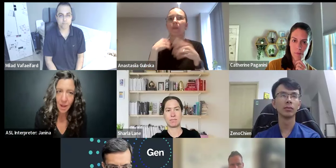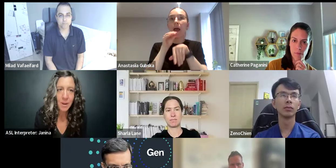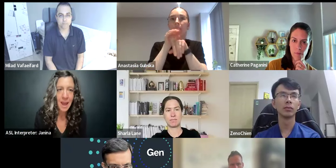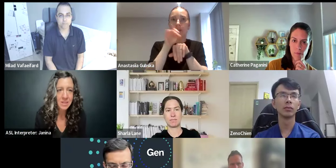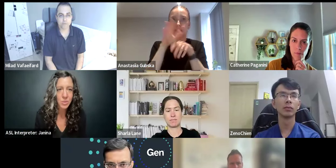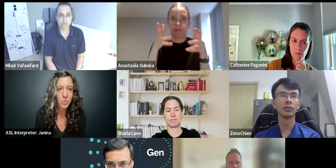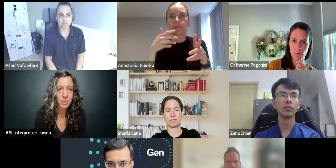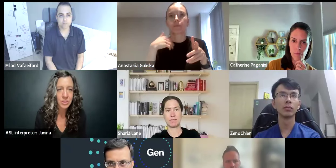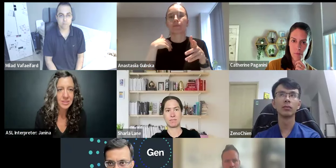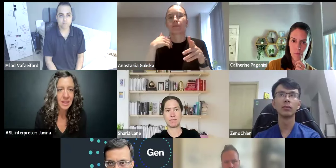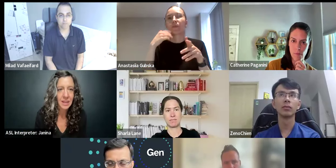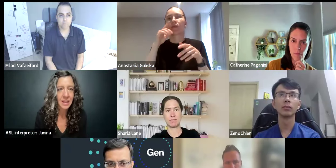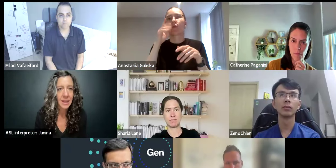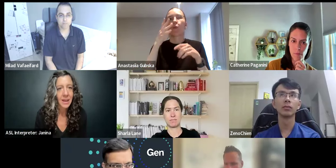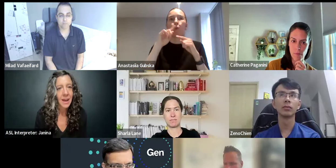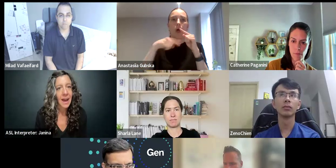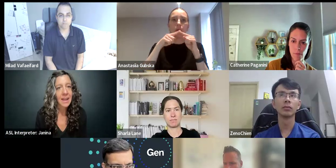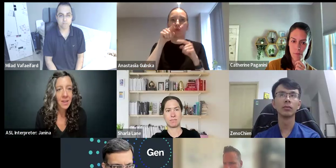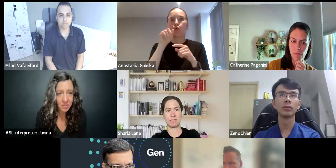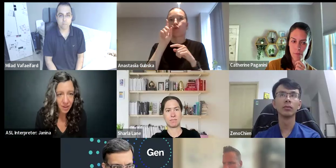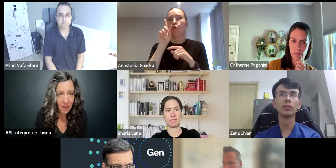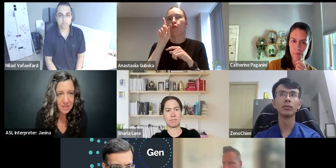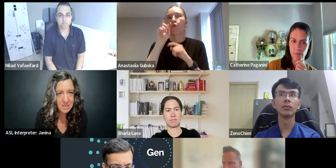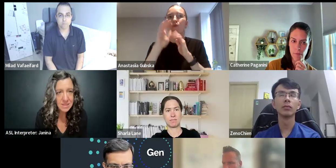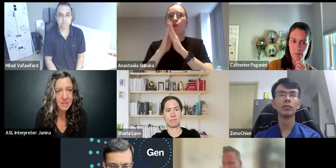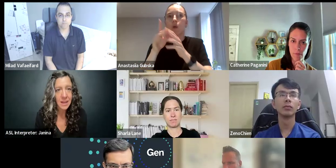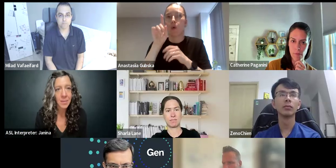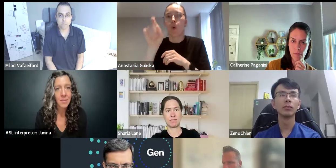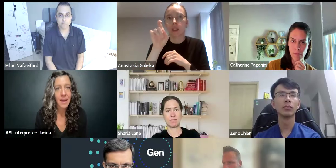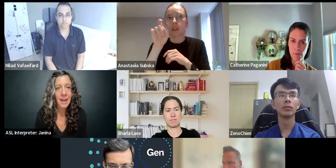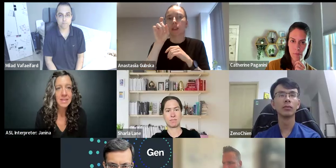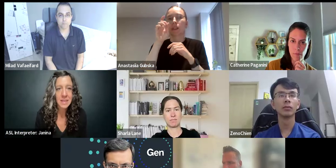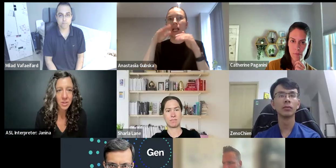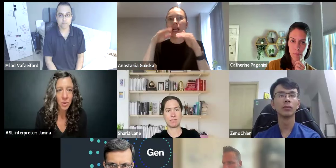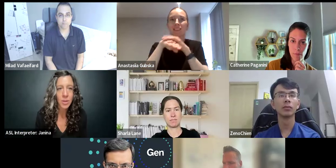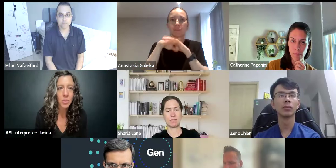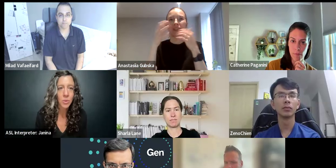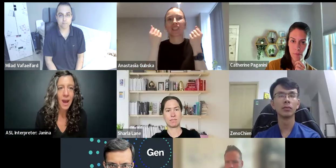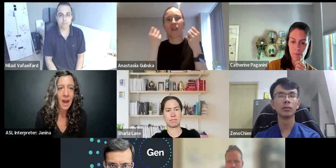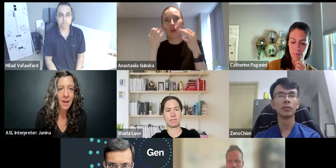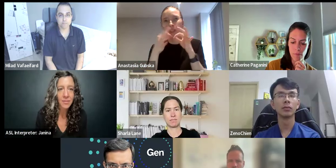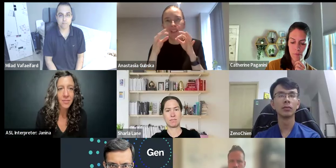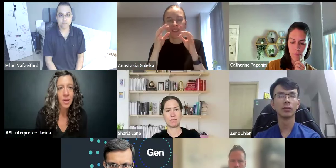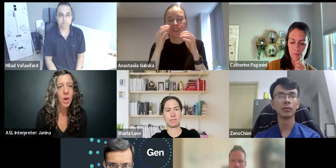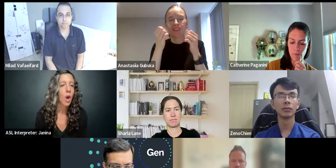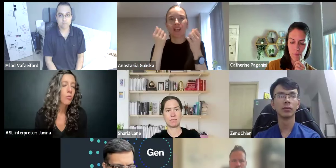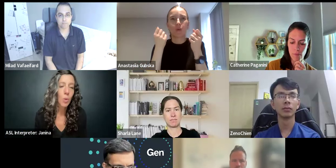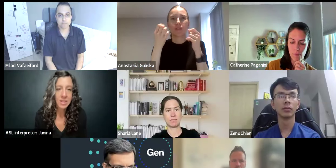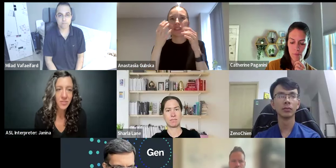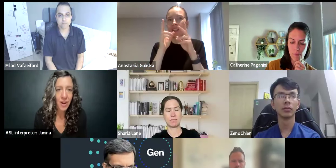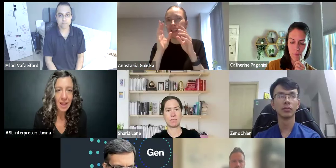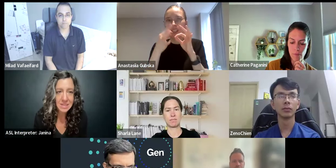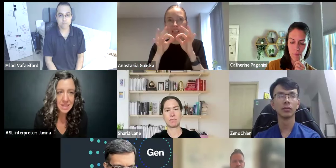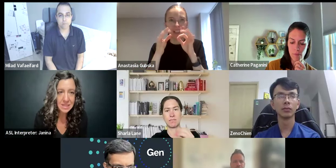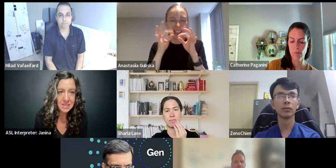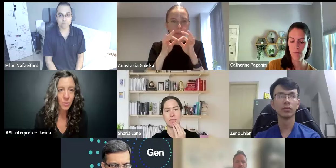You're right. I want to add to what you just said. I gave advice and I said, you know, when you have